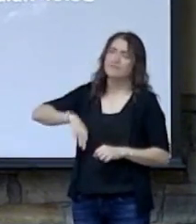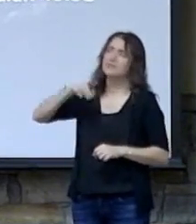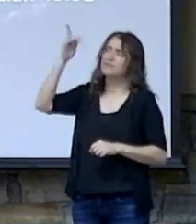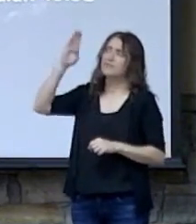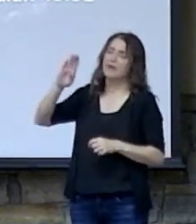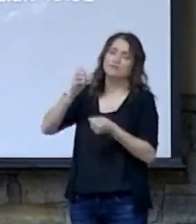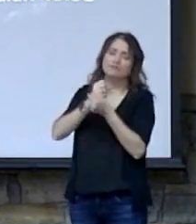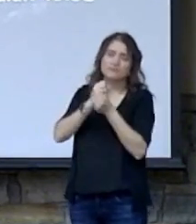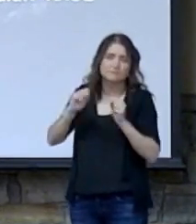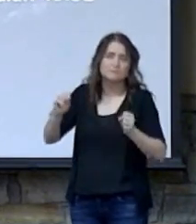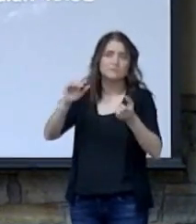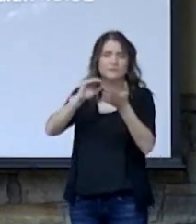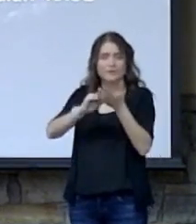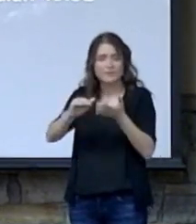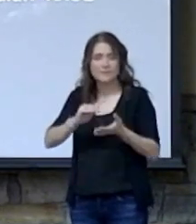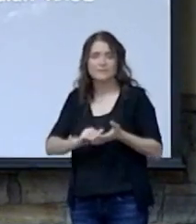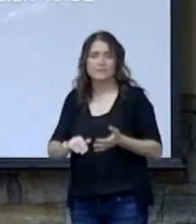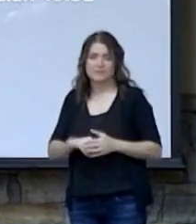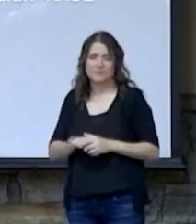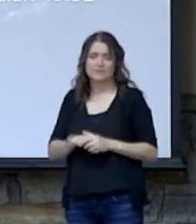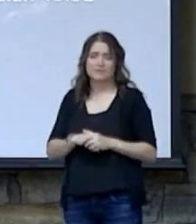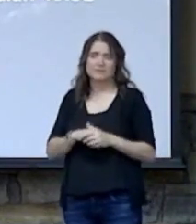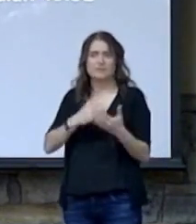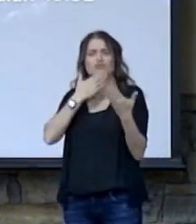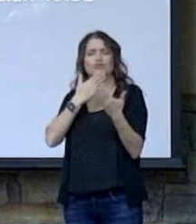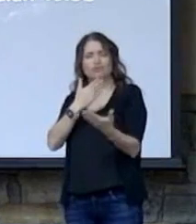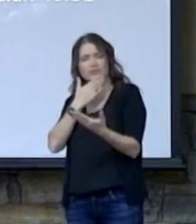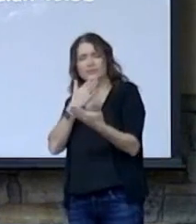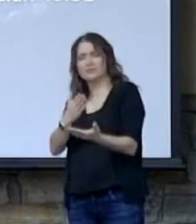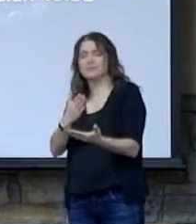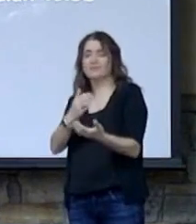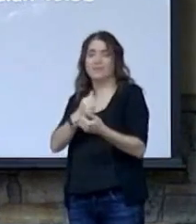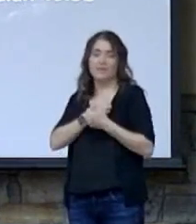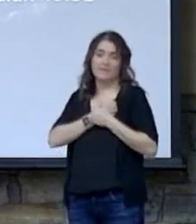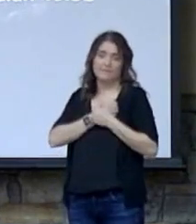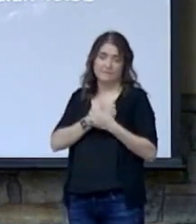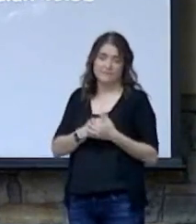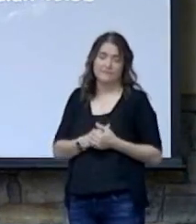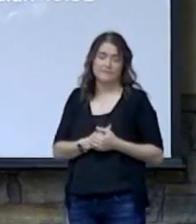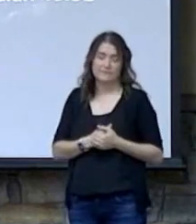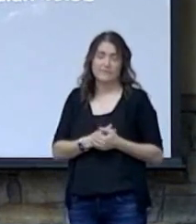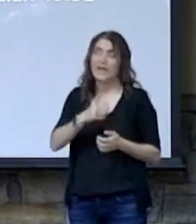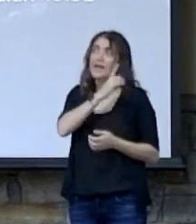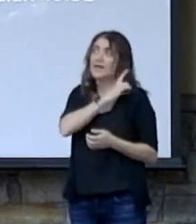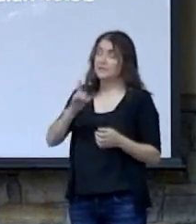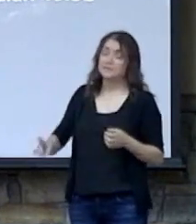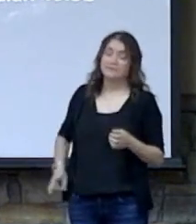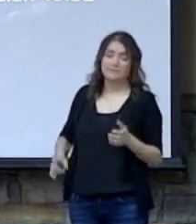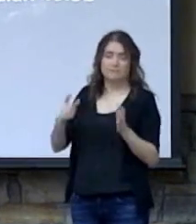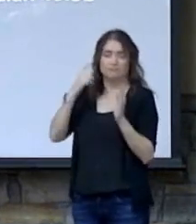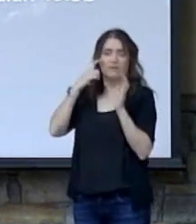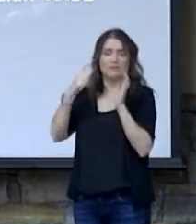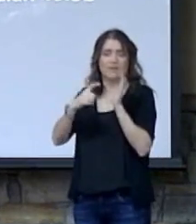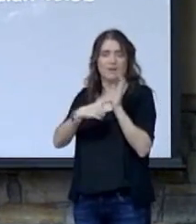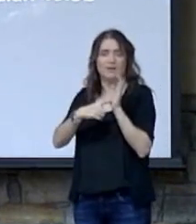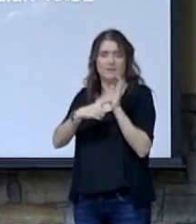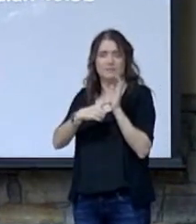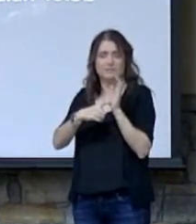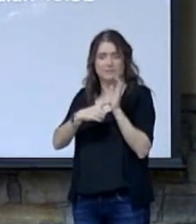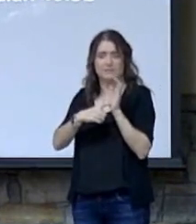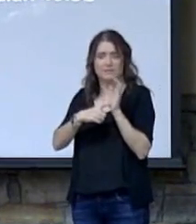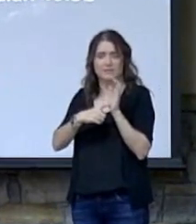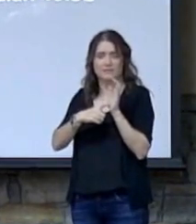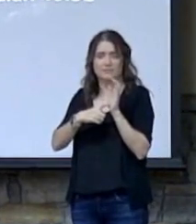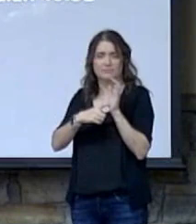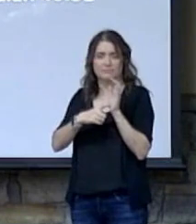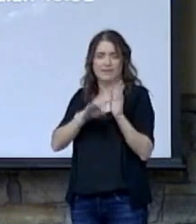and forgiveness and His goodness and His love. And David recognized the implication of that in his